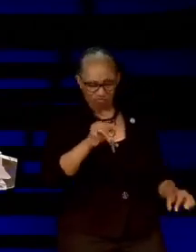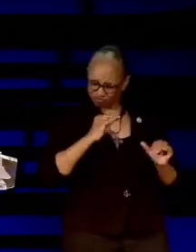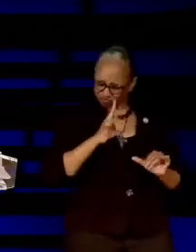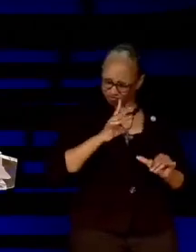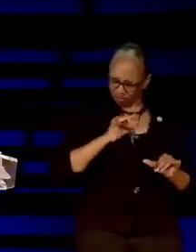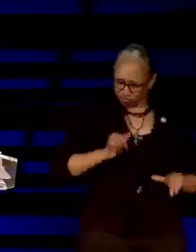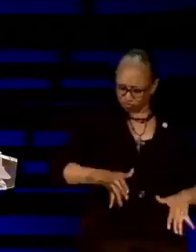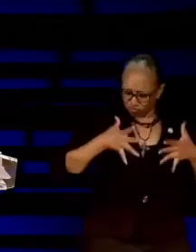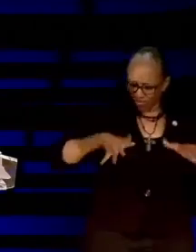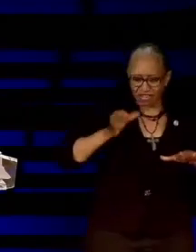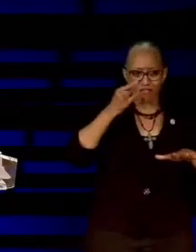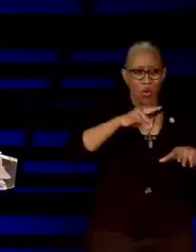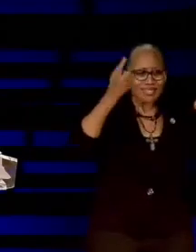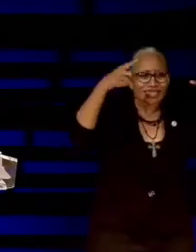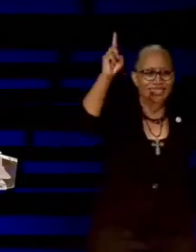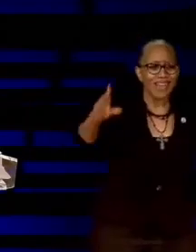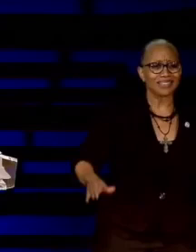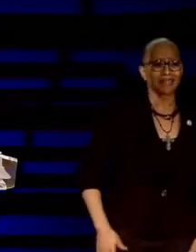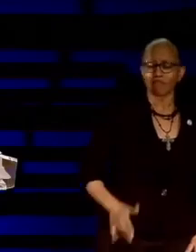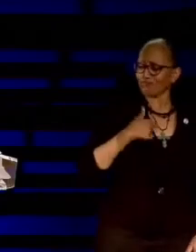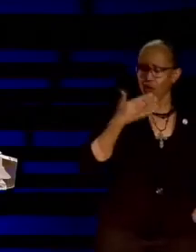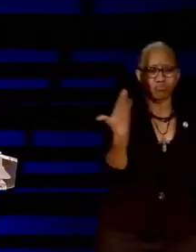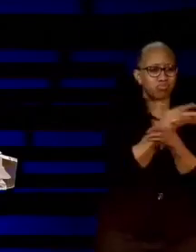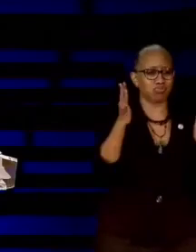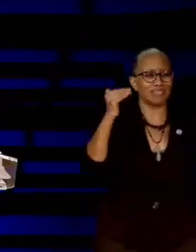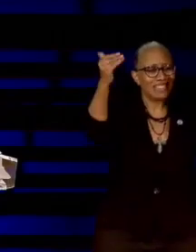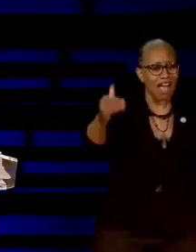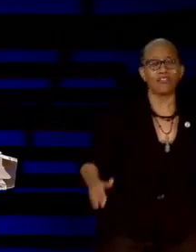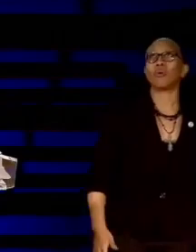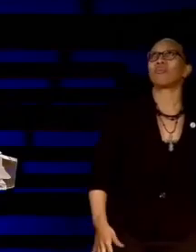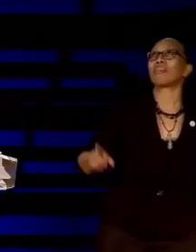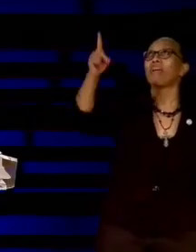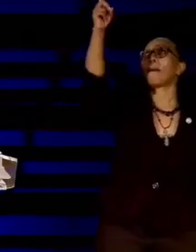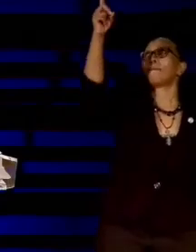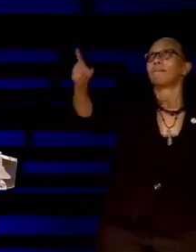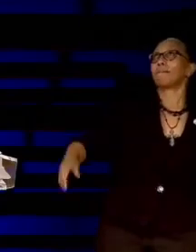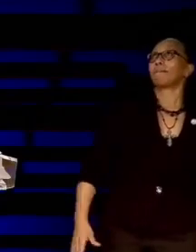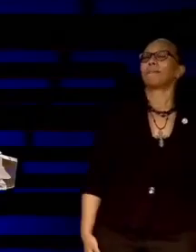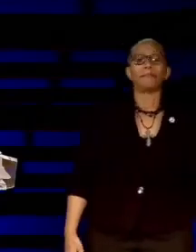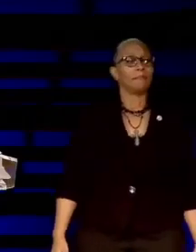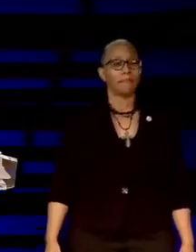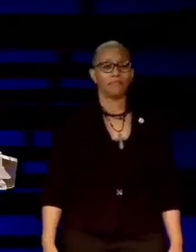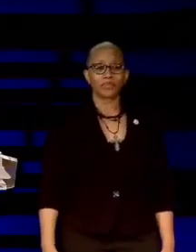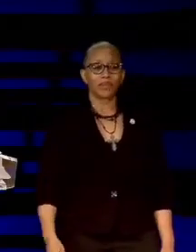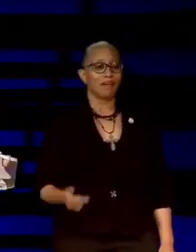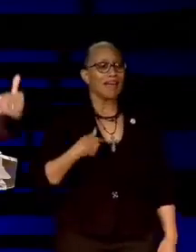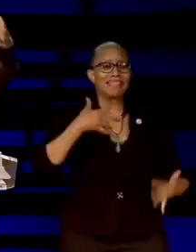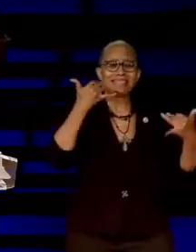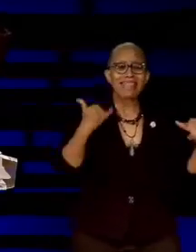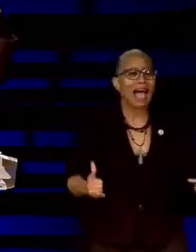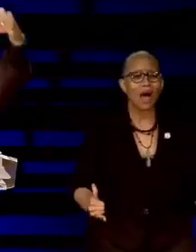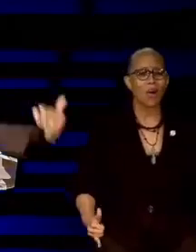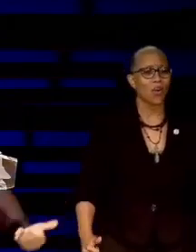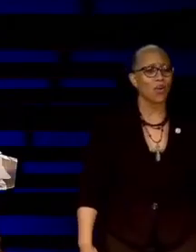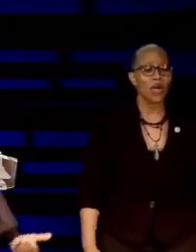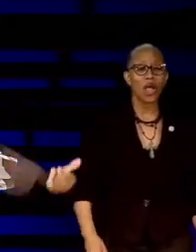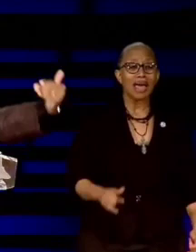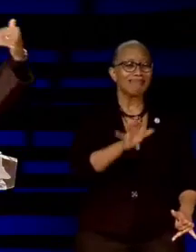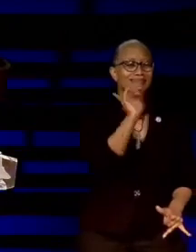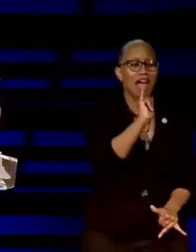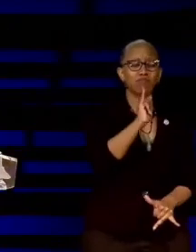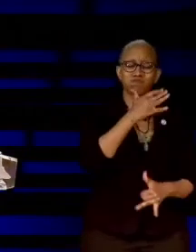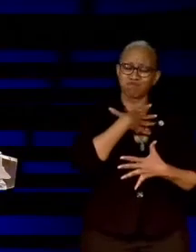for success. I'm going to another level in here. A snow